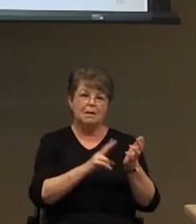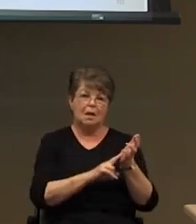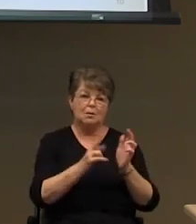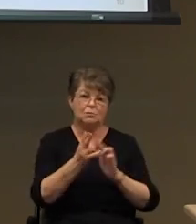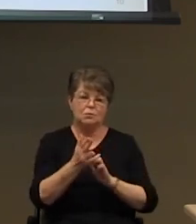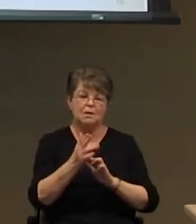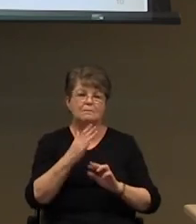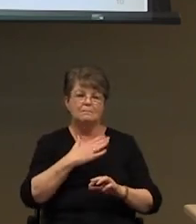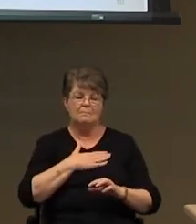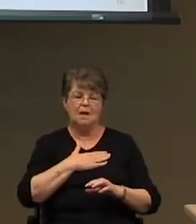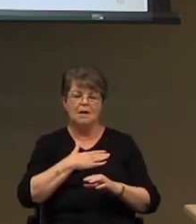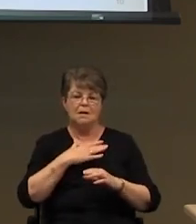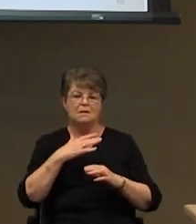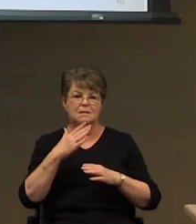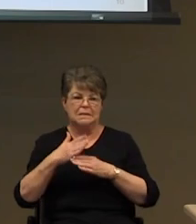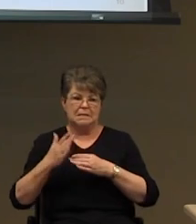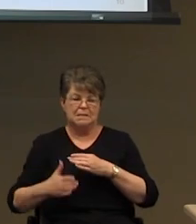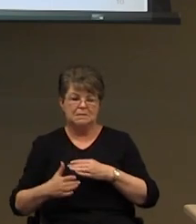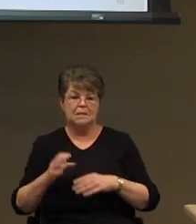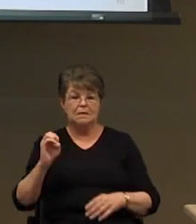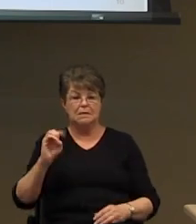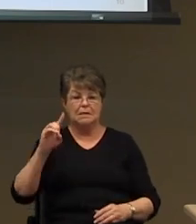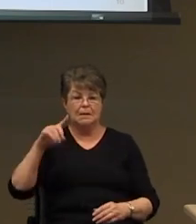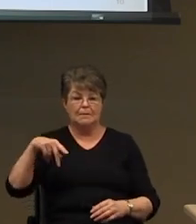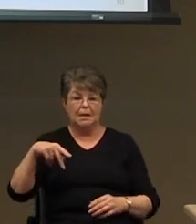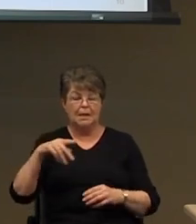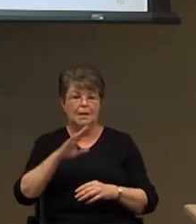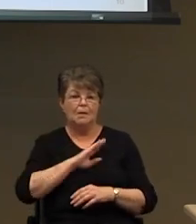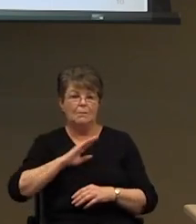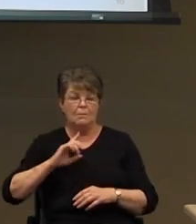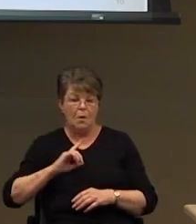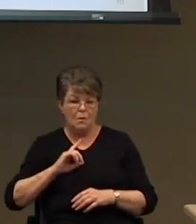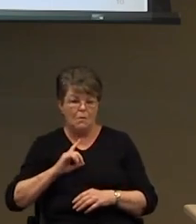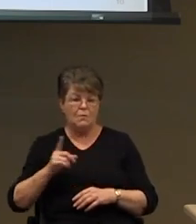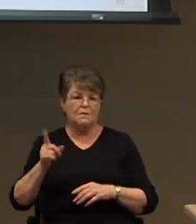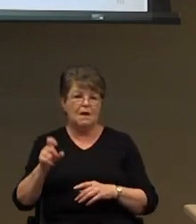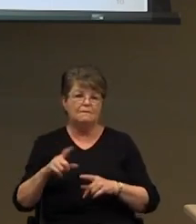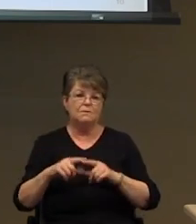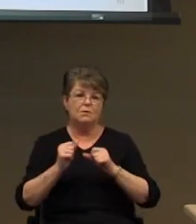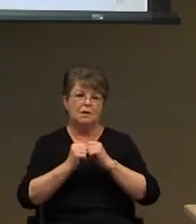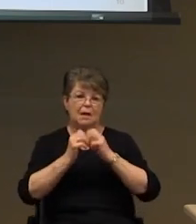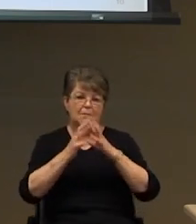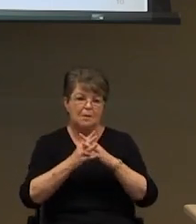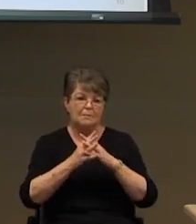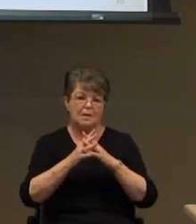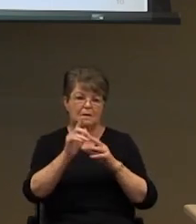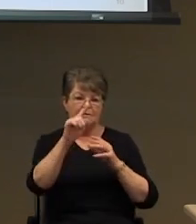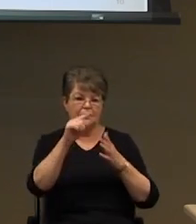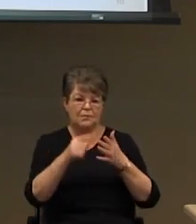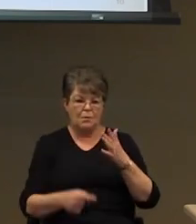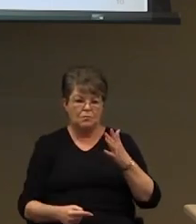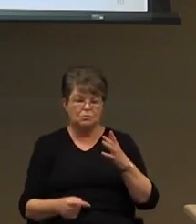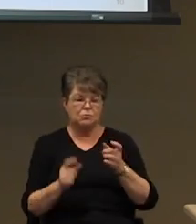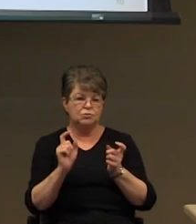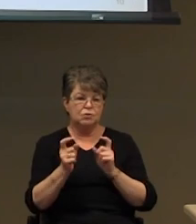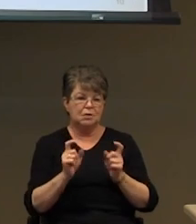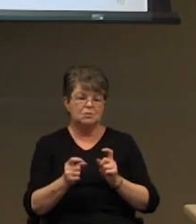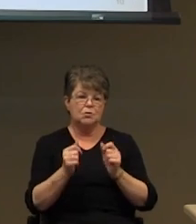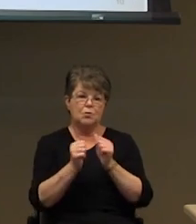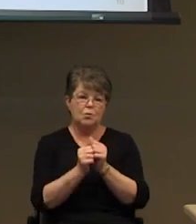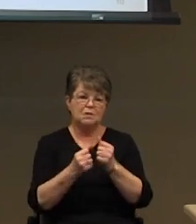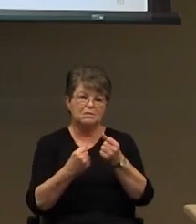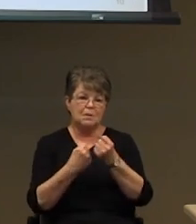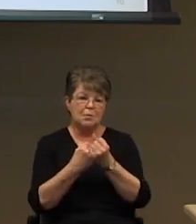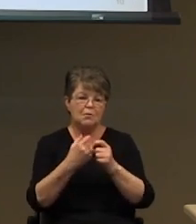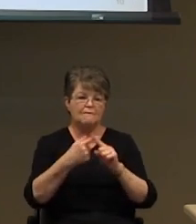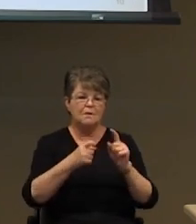ends. The EDP board has to implement these changes with support from